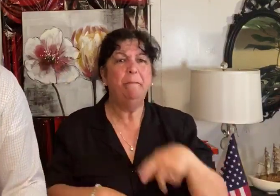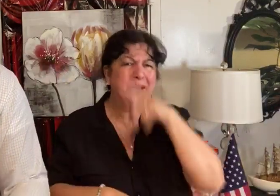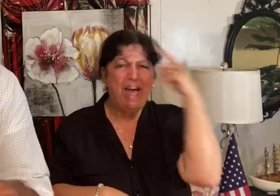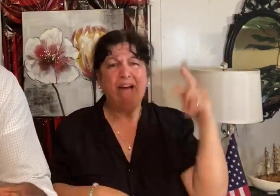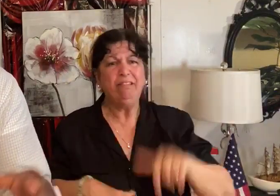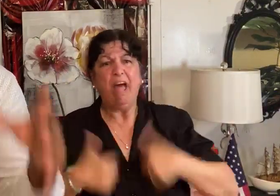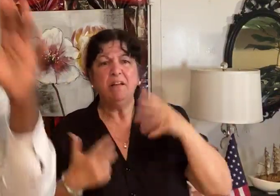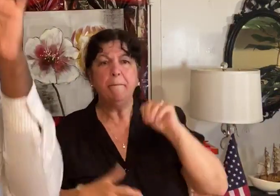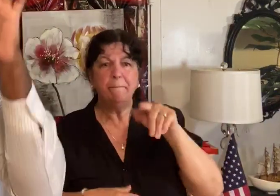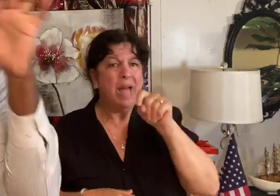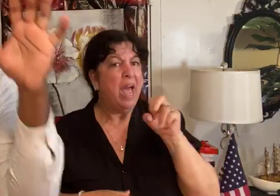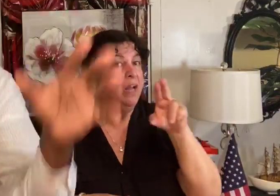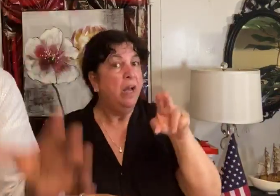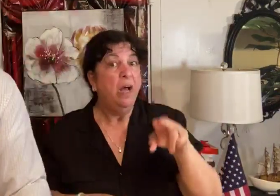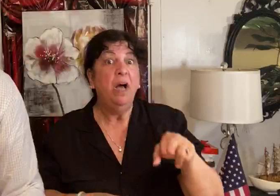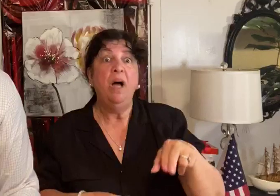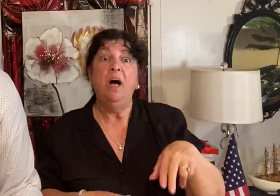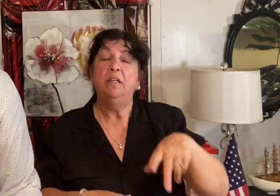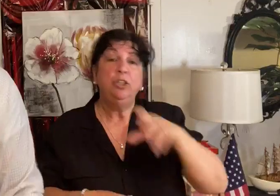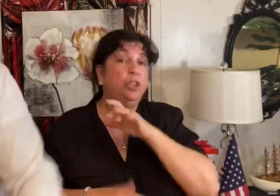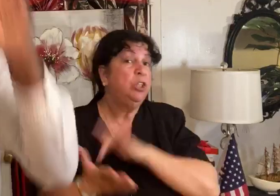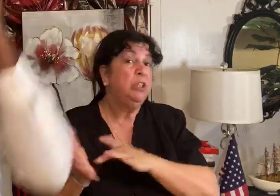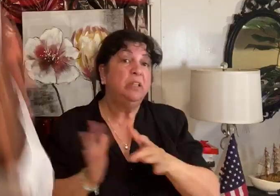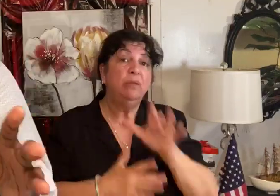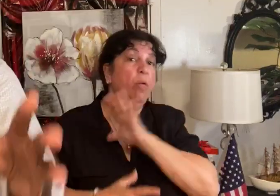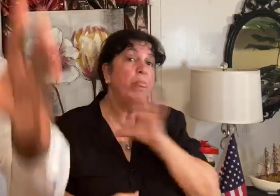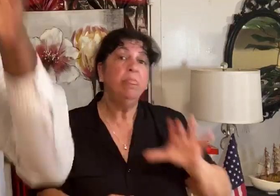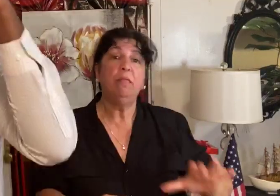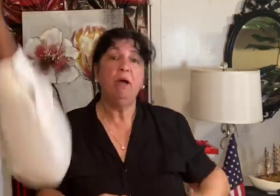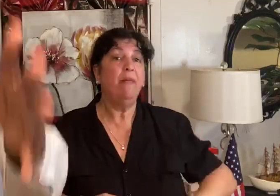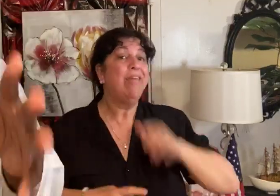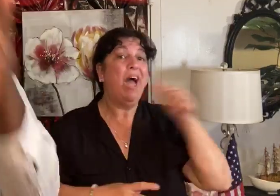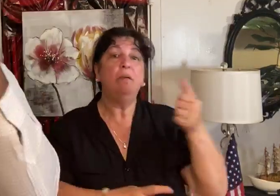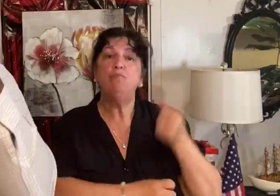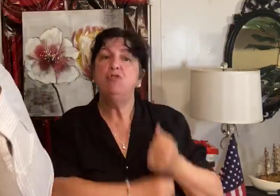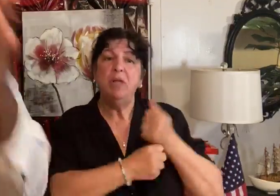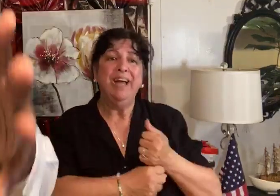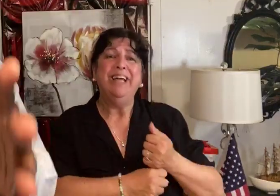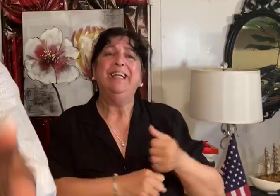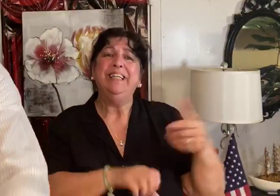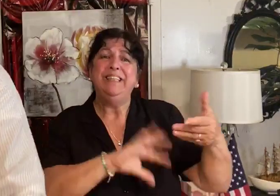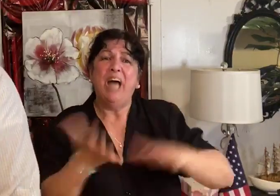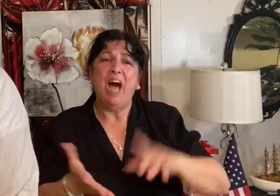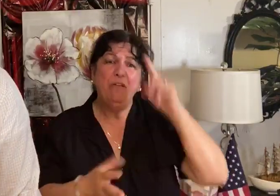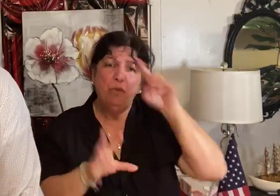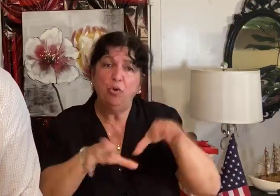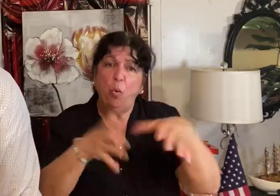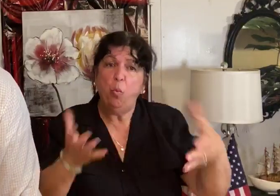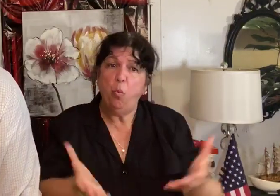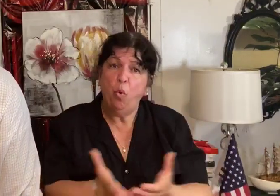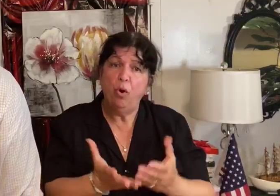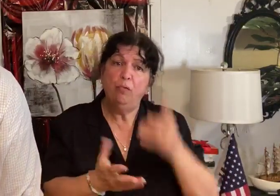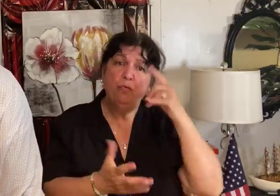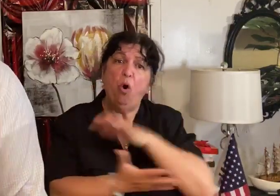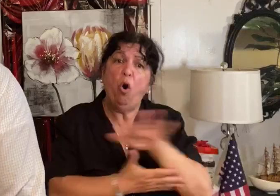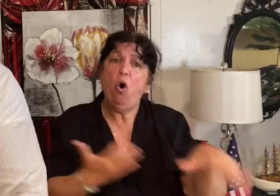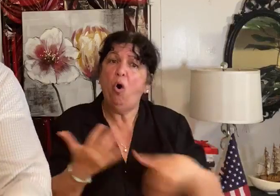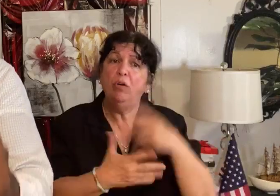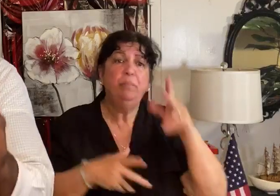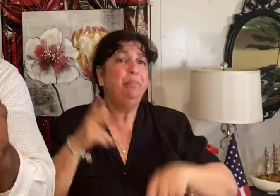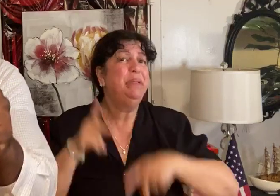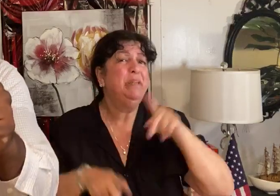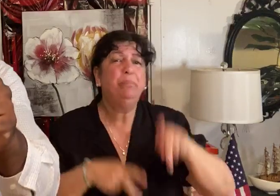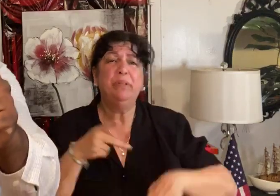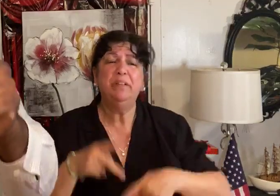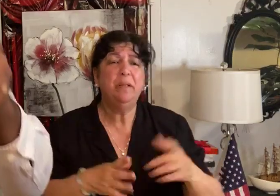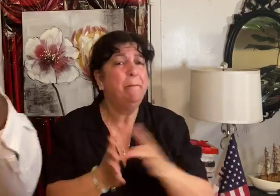Matter. Jesus wasn't a Black Lives protester. Jesus died for the world. He died for all people. God,